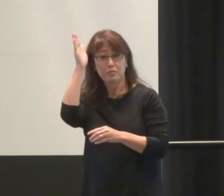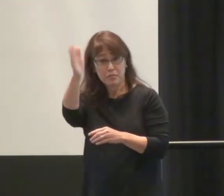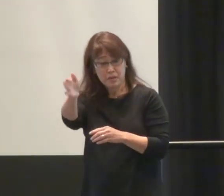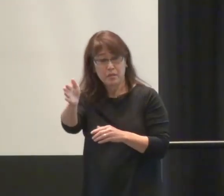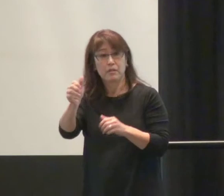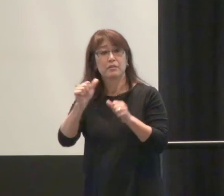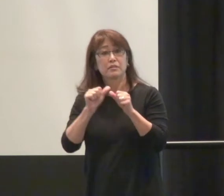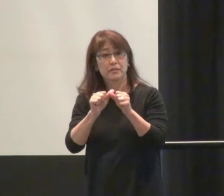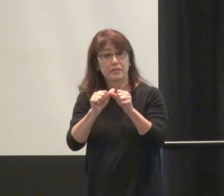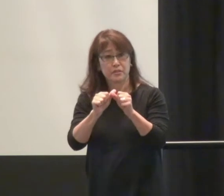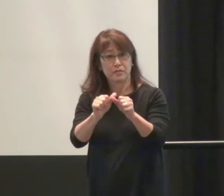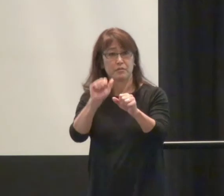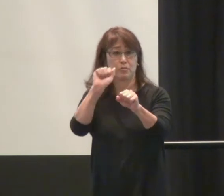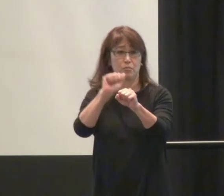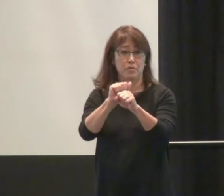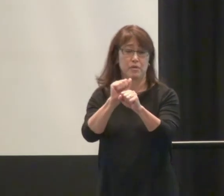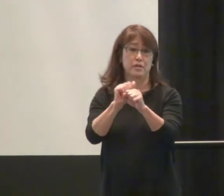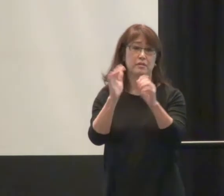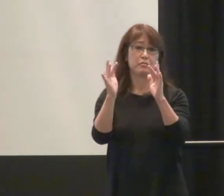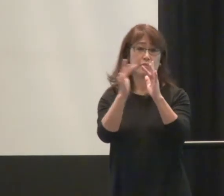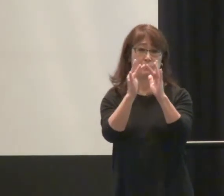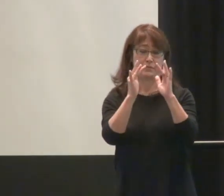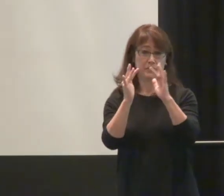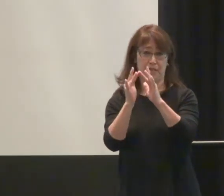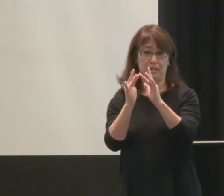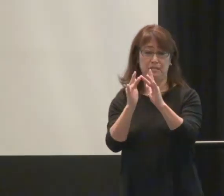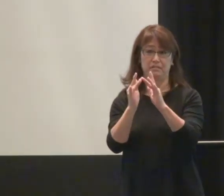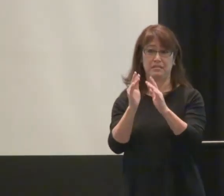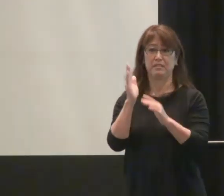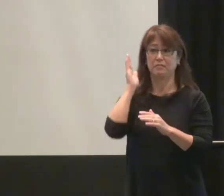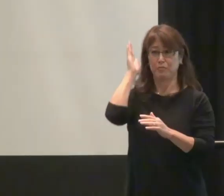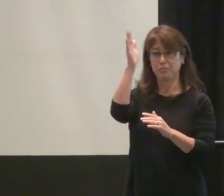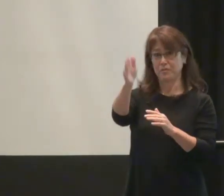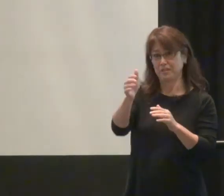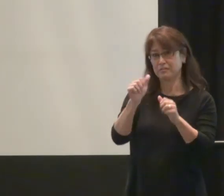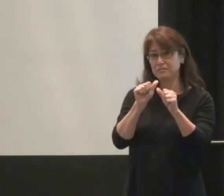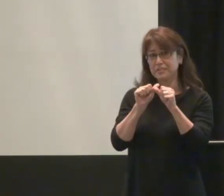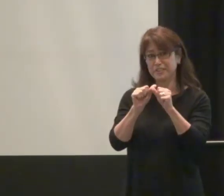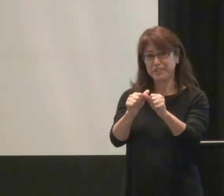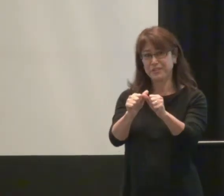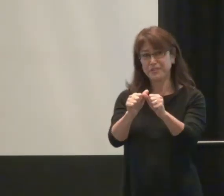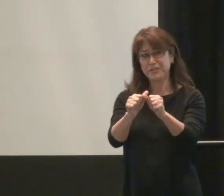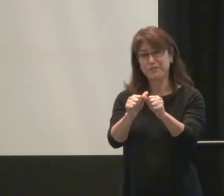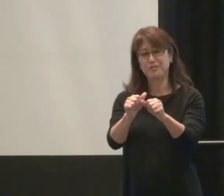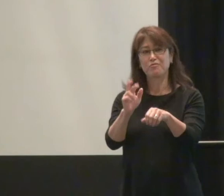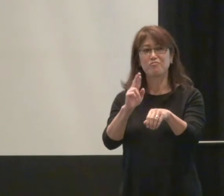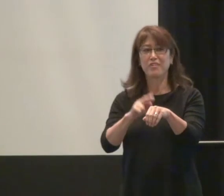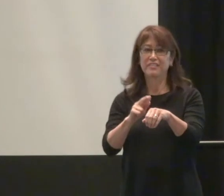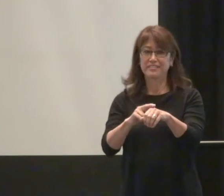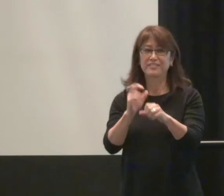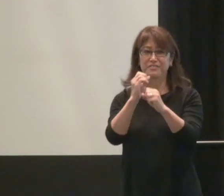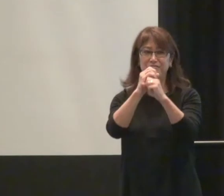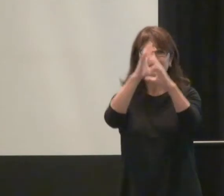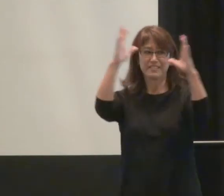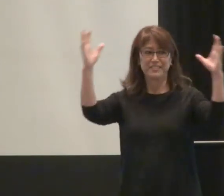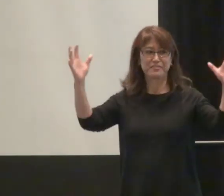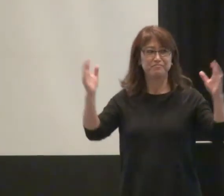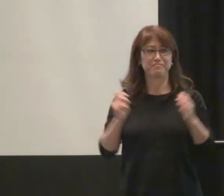Myself and 2 other teachers from Marlton School will continue Roxanne's vision and work on that website